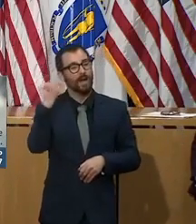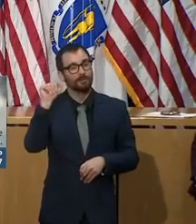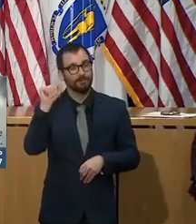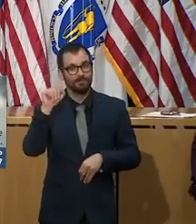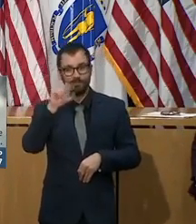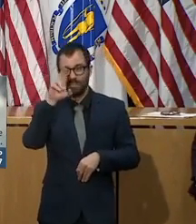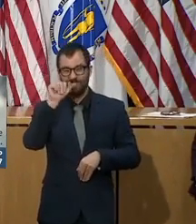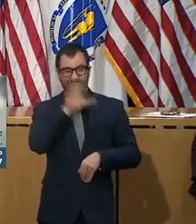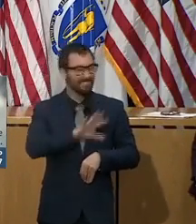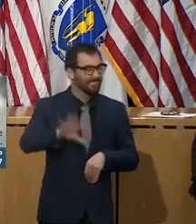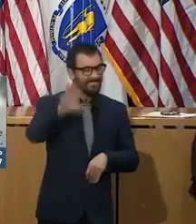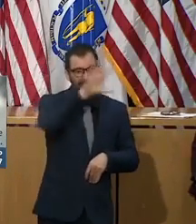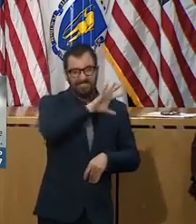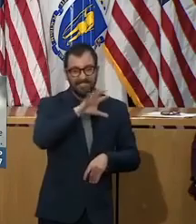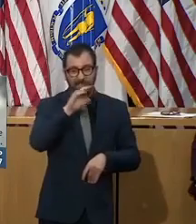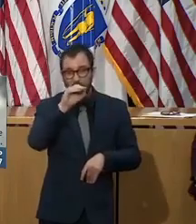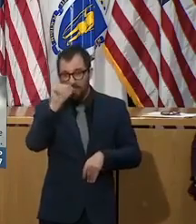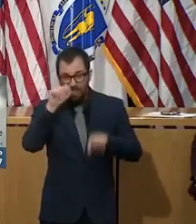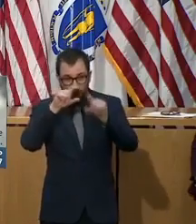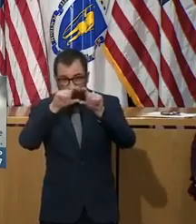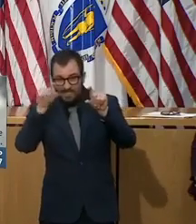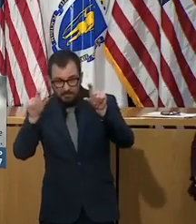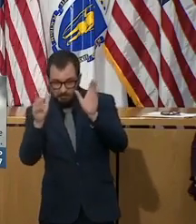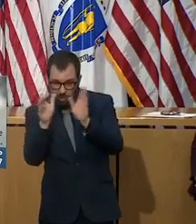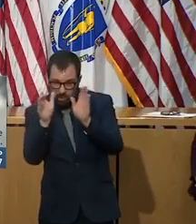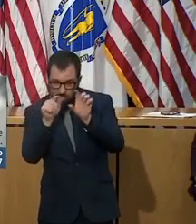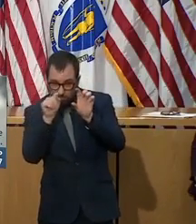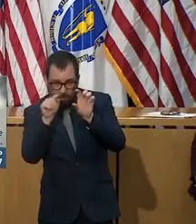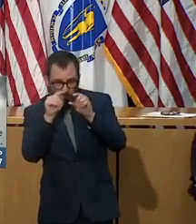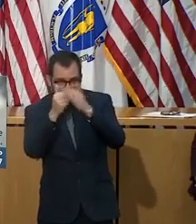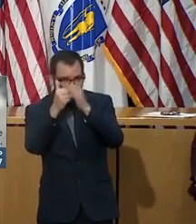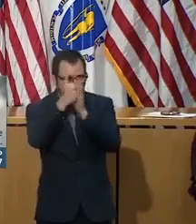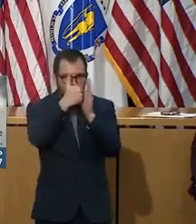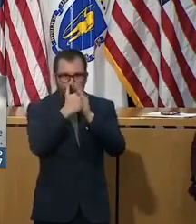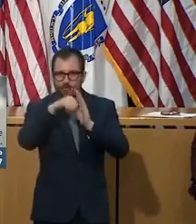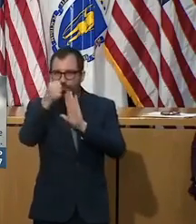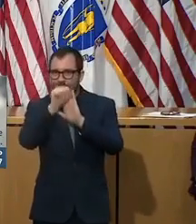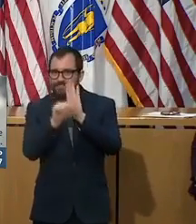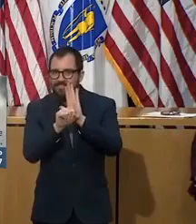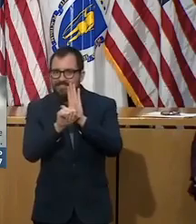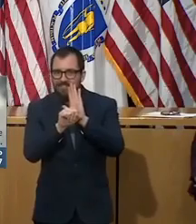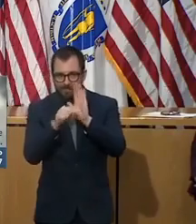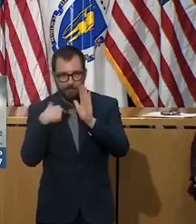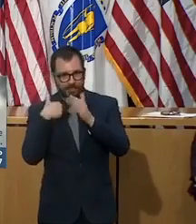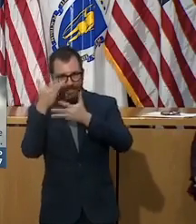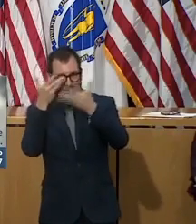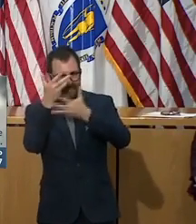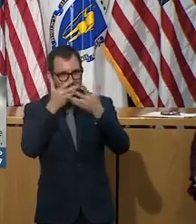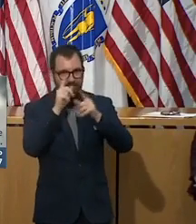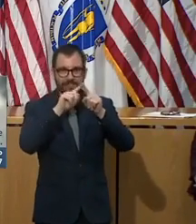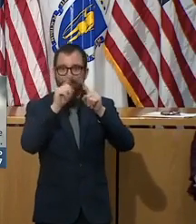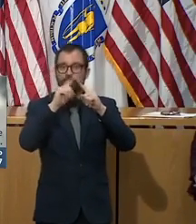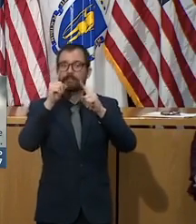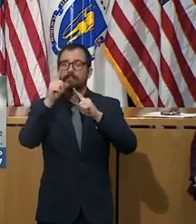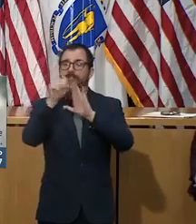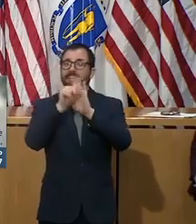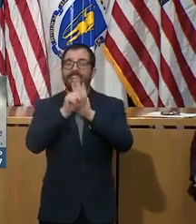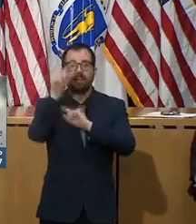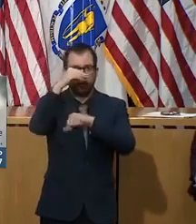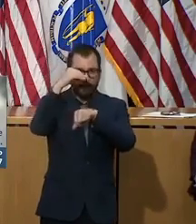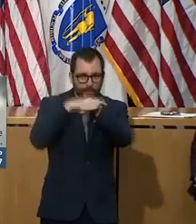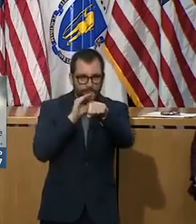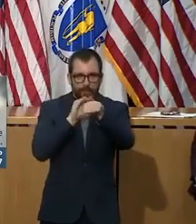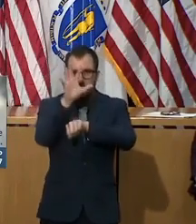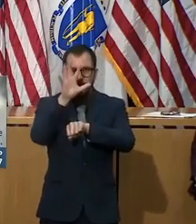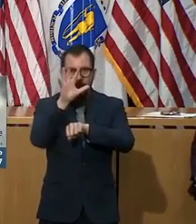them, about issues and decisions around this sort of thing, because none of us is really very far away from the other. And I think you're likely